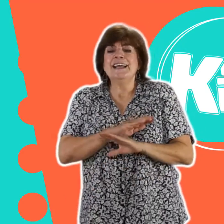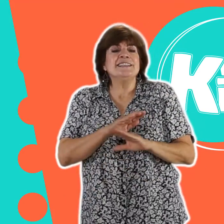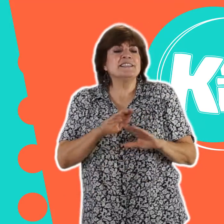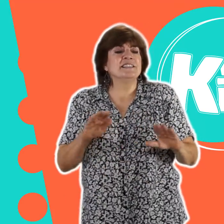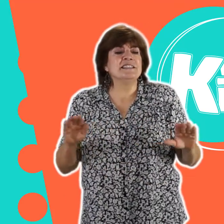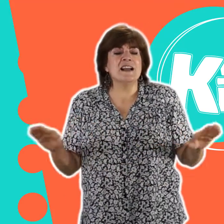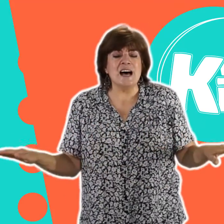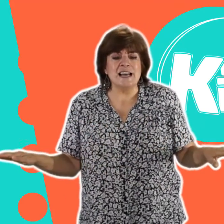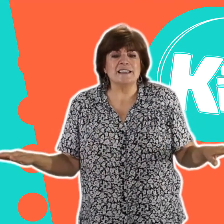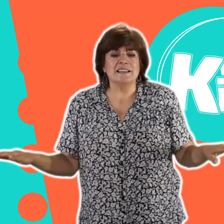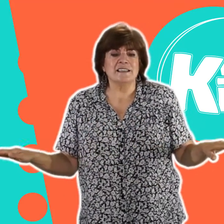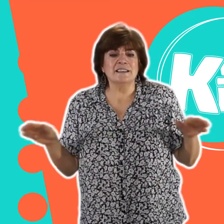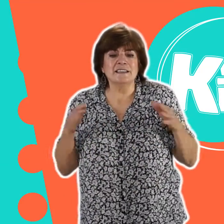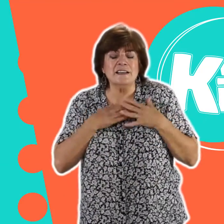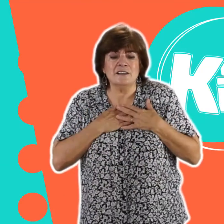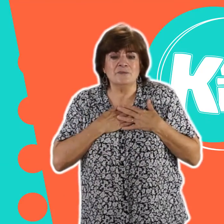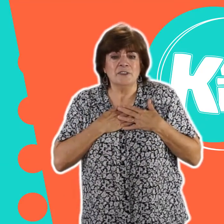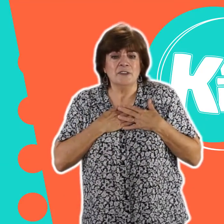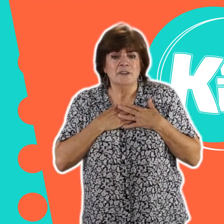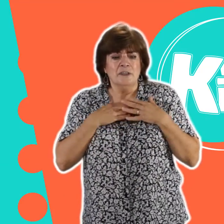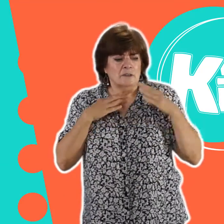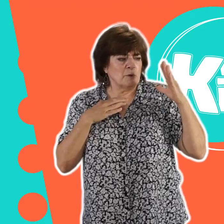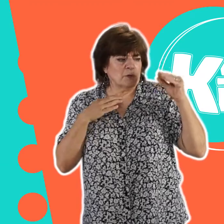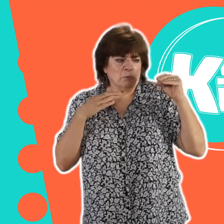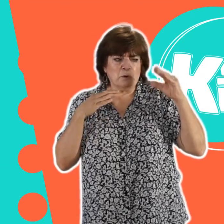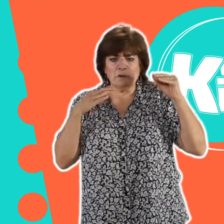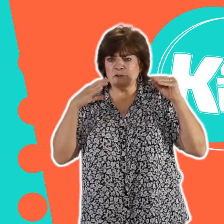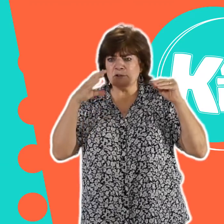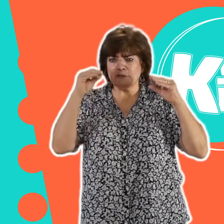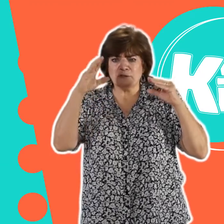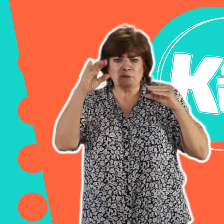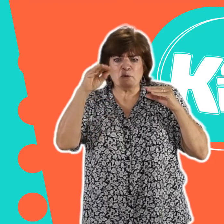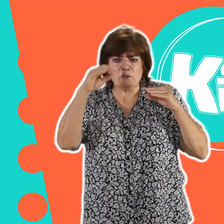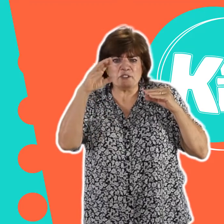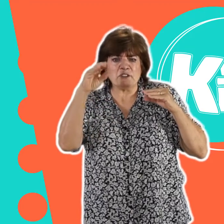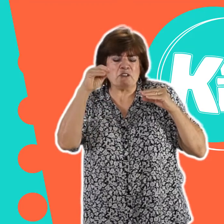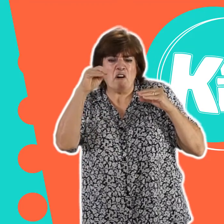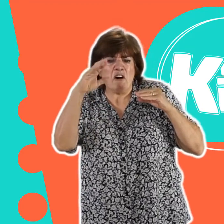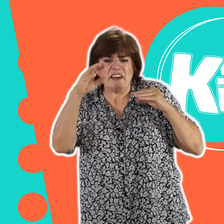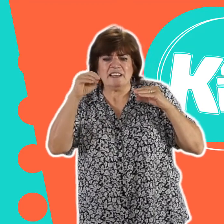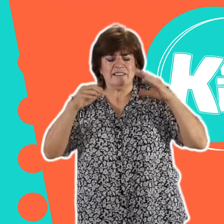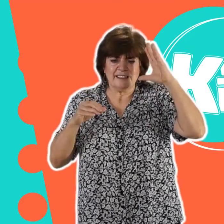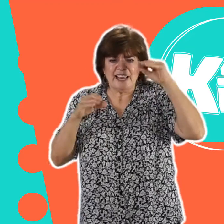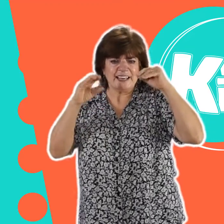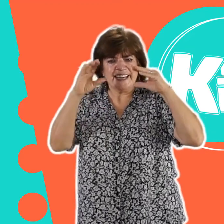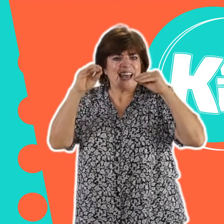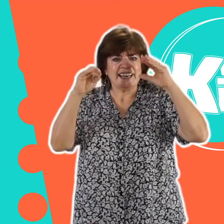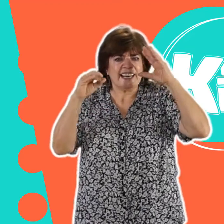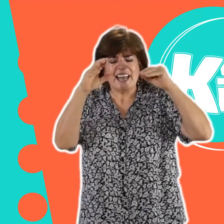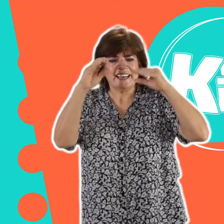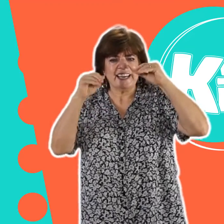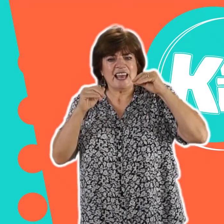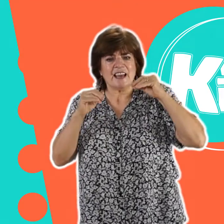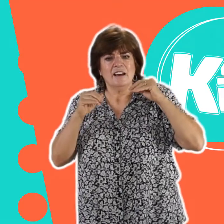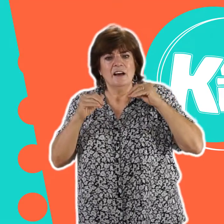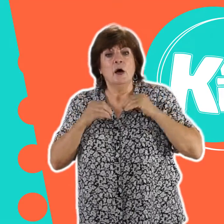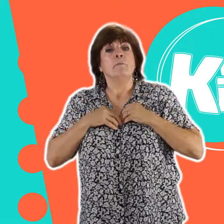us not love with words or talking, yakety, yakety, yakety, yak, but